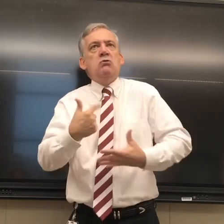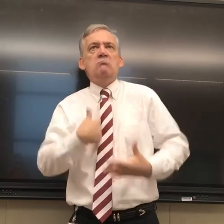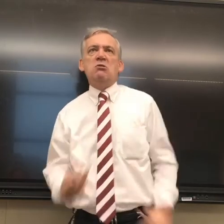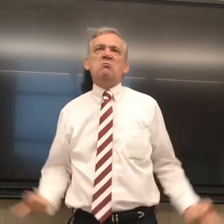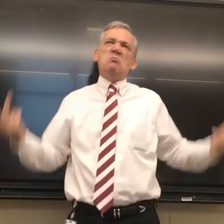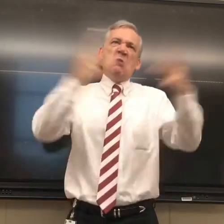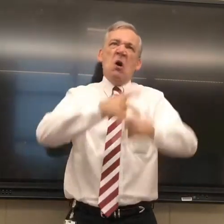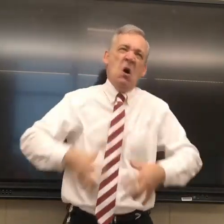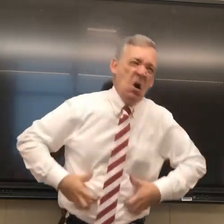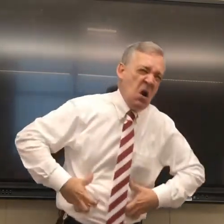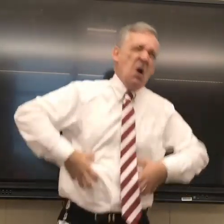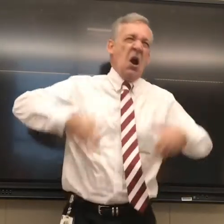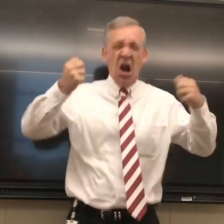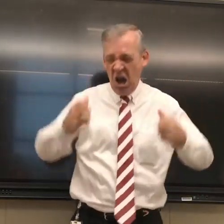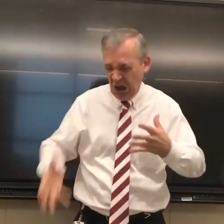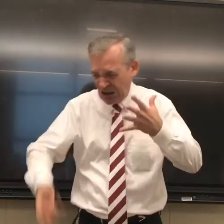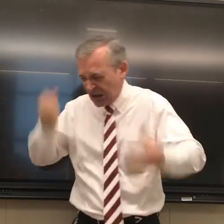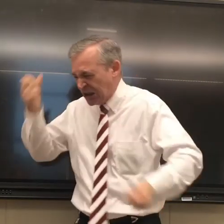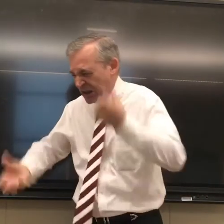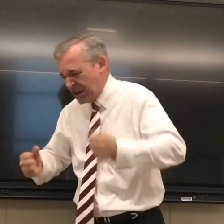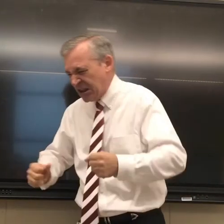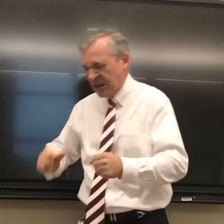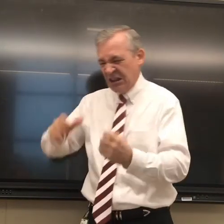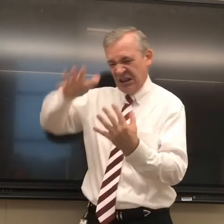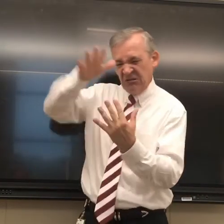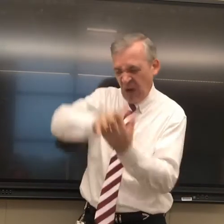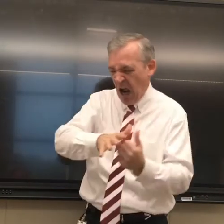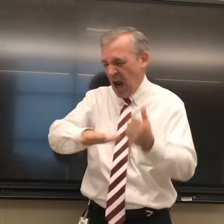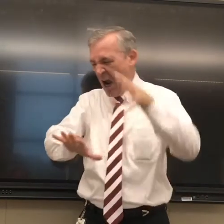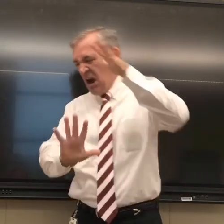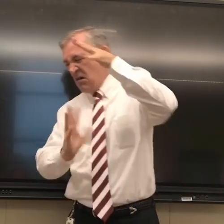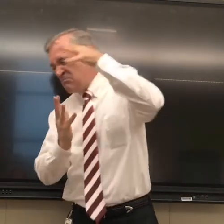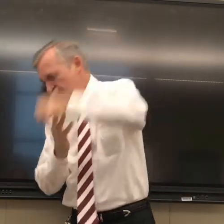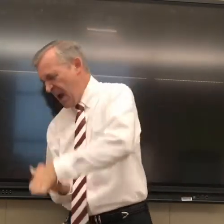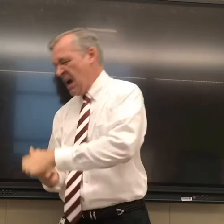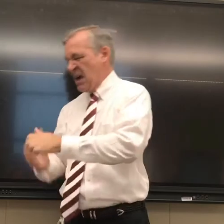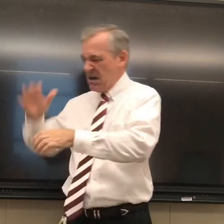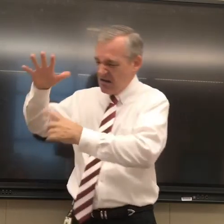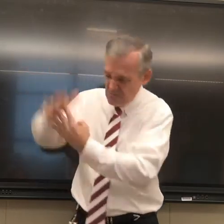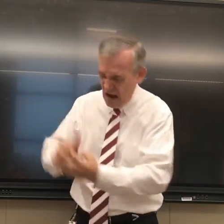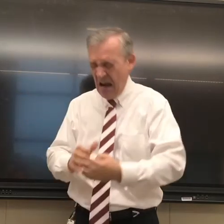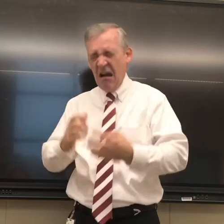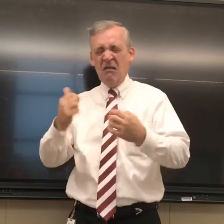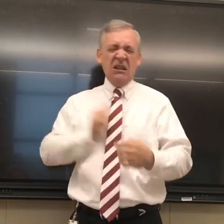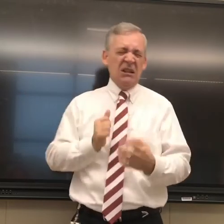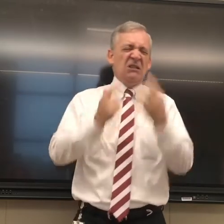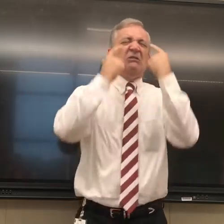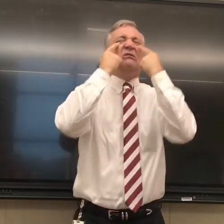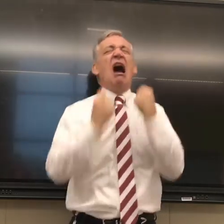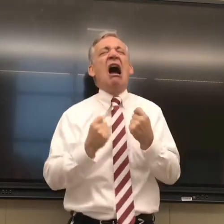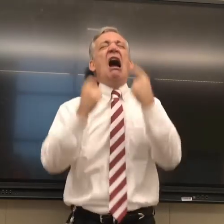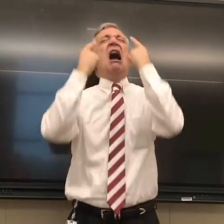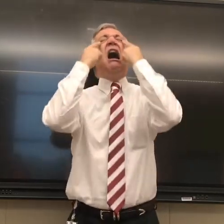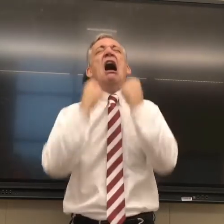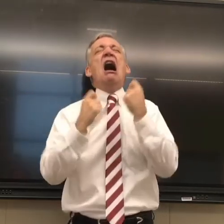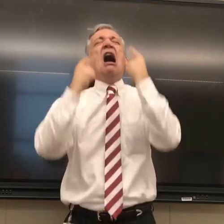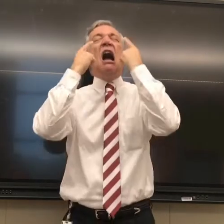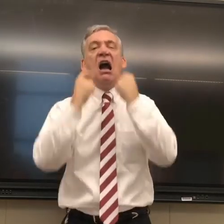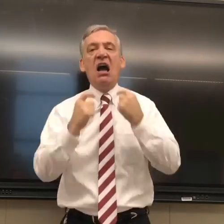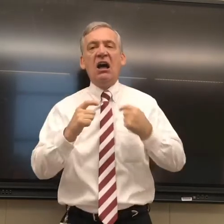as I went tearing and mangling and sobbing, while Joey tugged